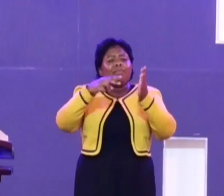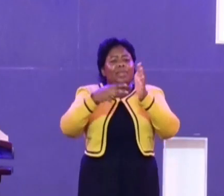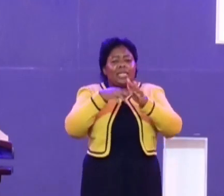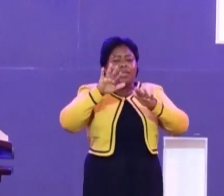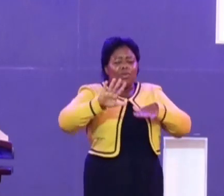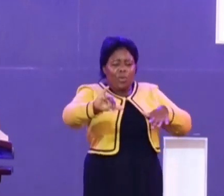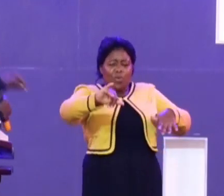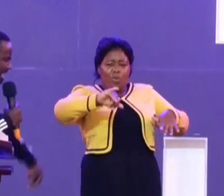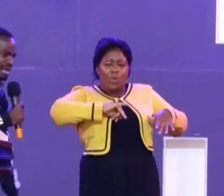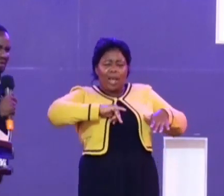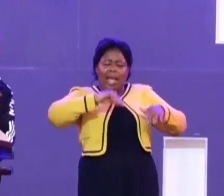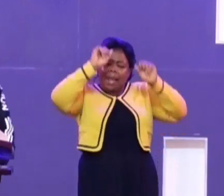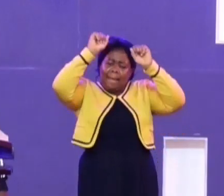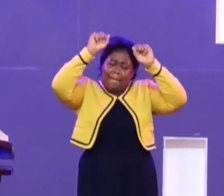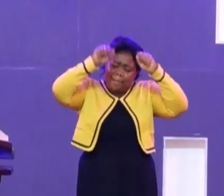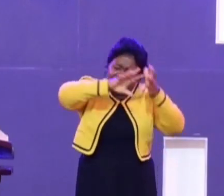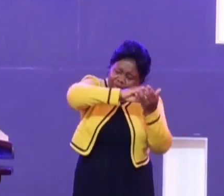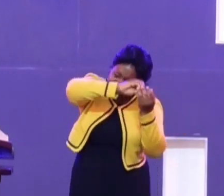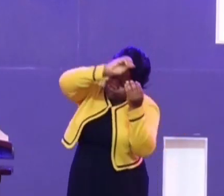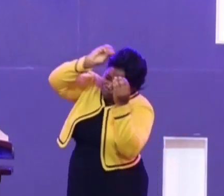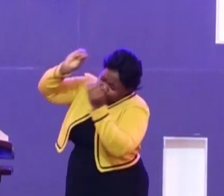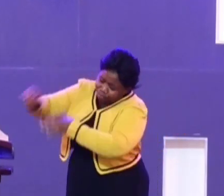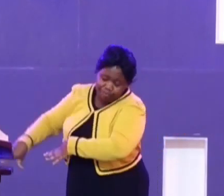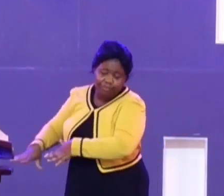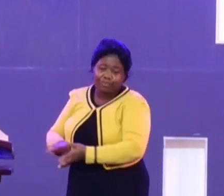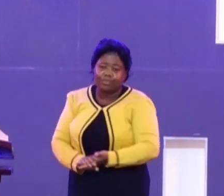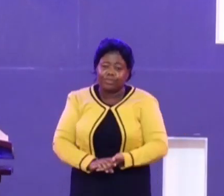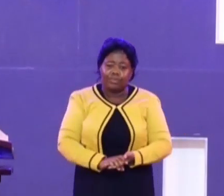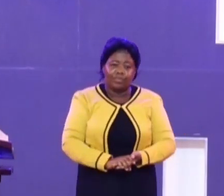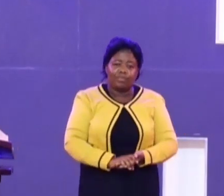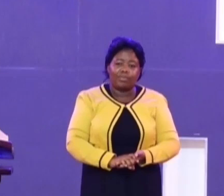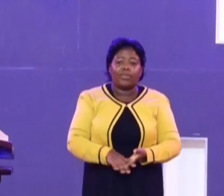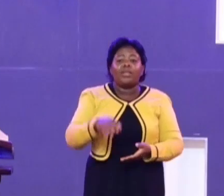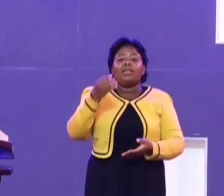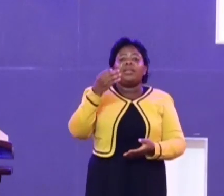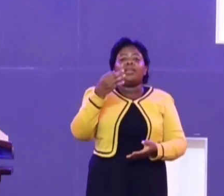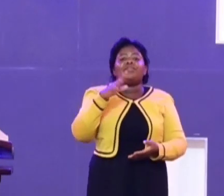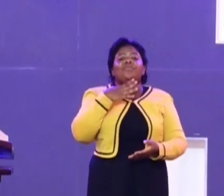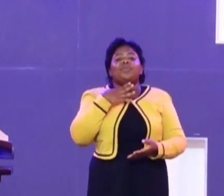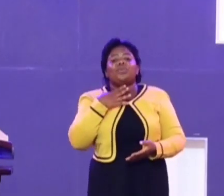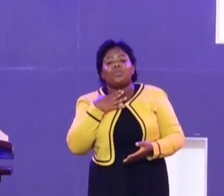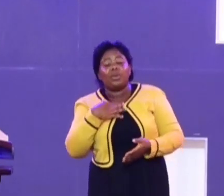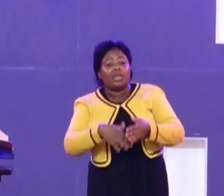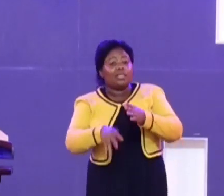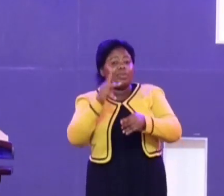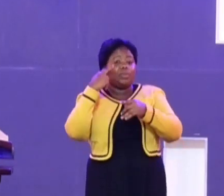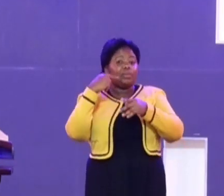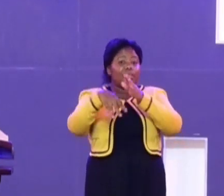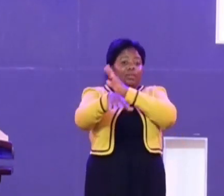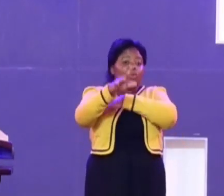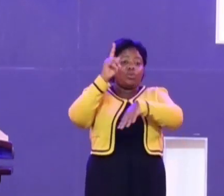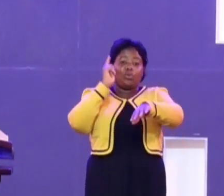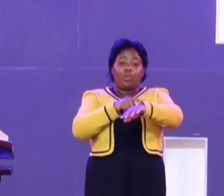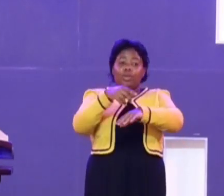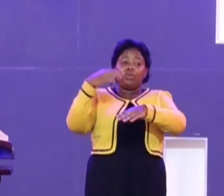your eye must disappear. If you want people to see God when you are ministering,